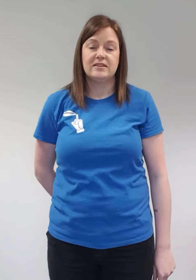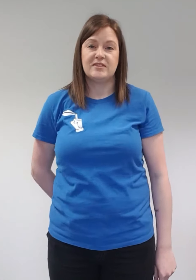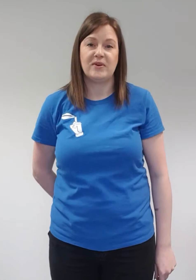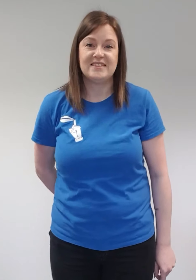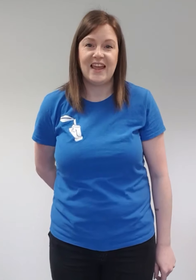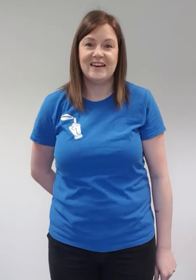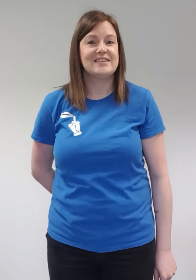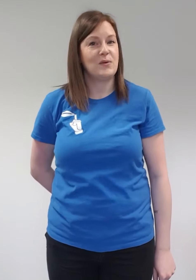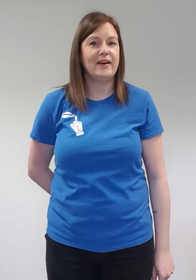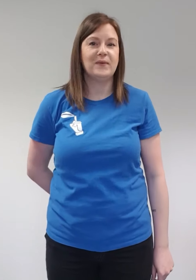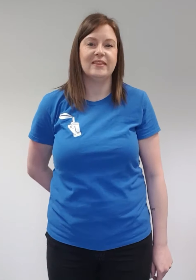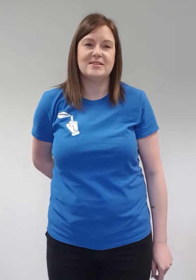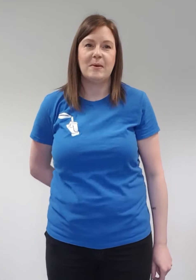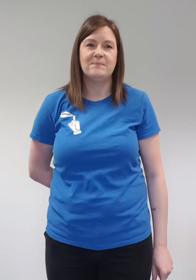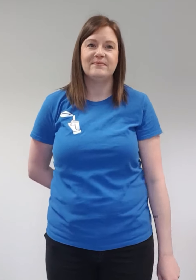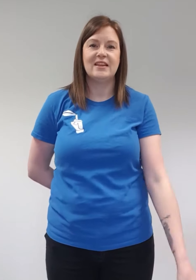So once again, it's quite a long one, this one.